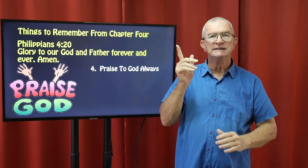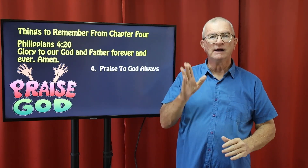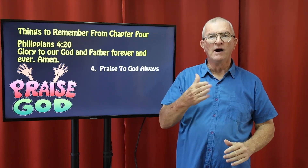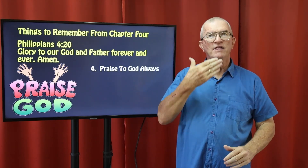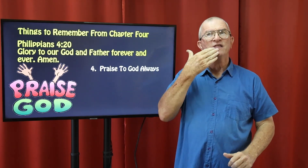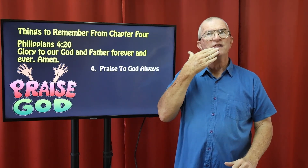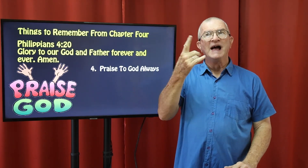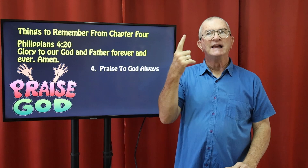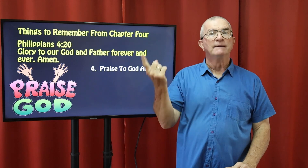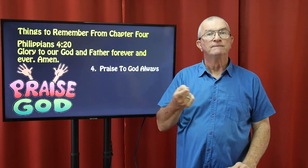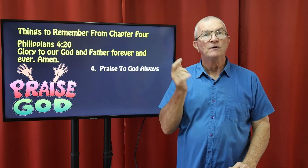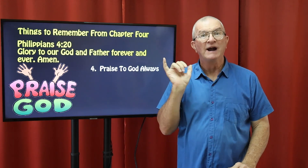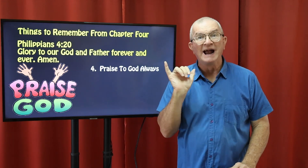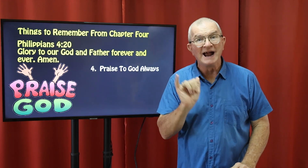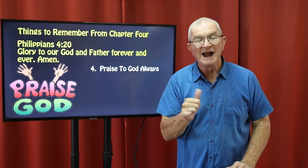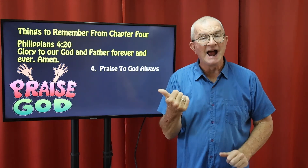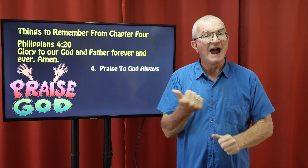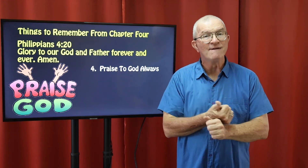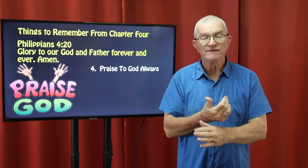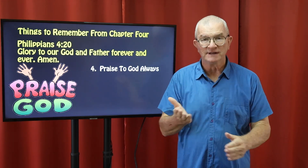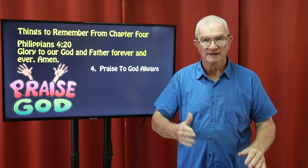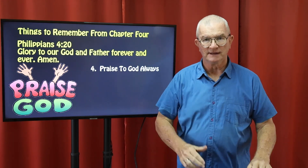God, thanking Him for everything.